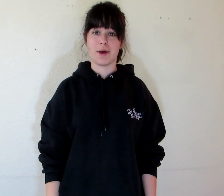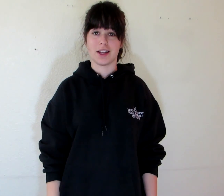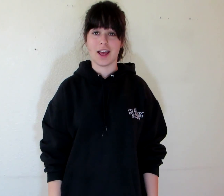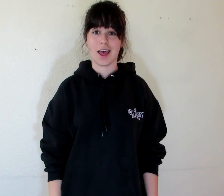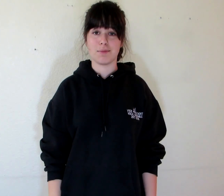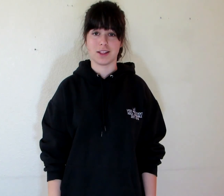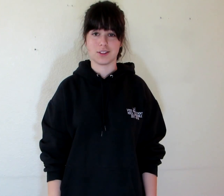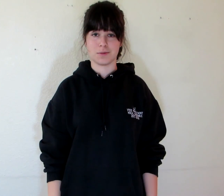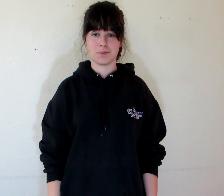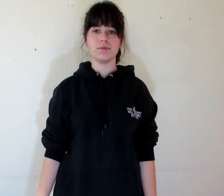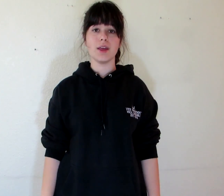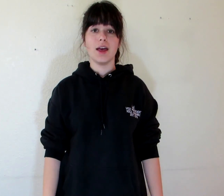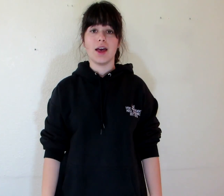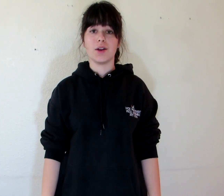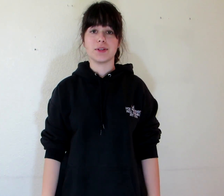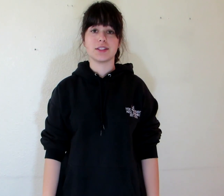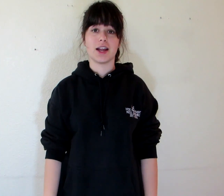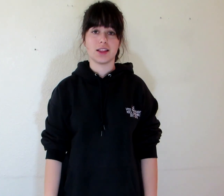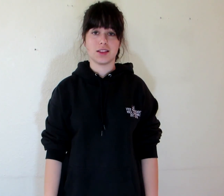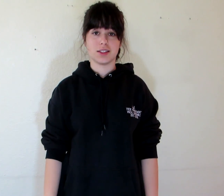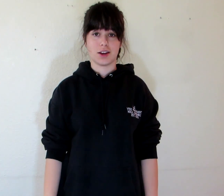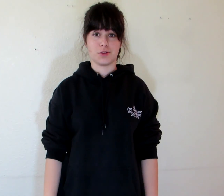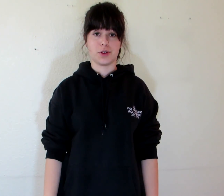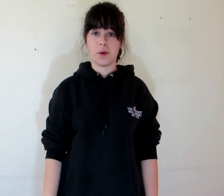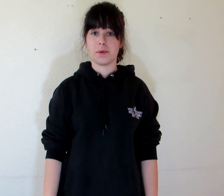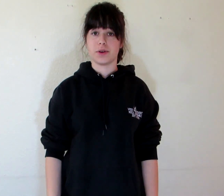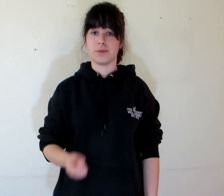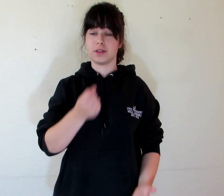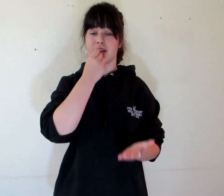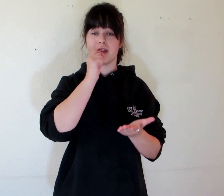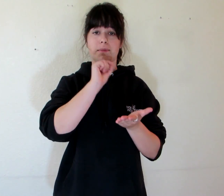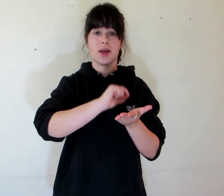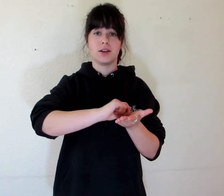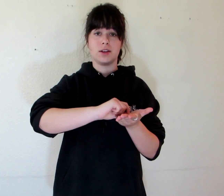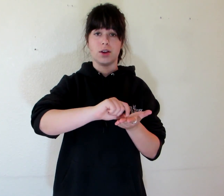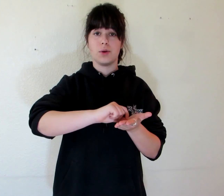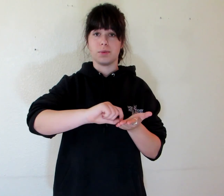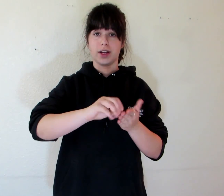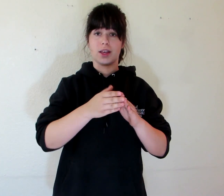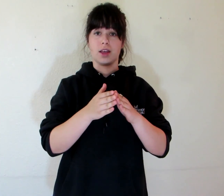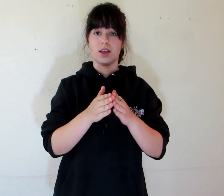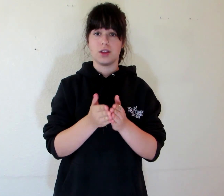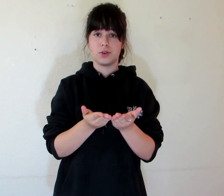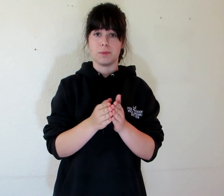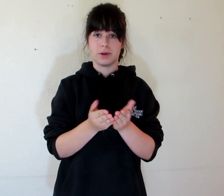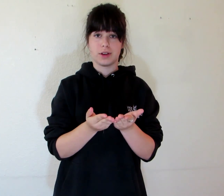pen and pencil. And when signing the sign for notebook, you'll be taking a pen, writing it into a book.